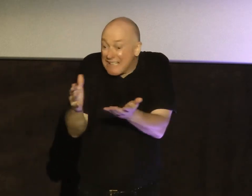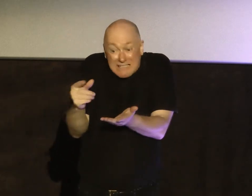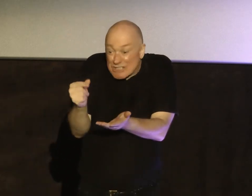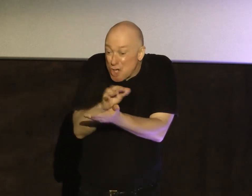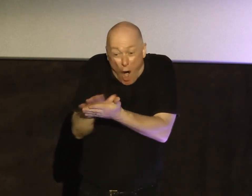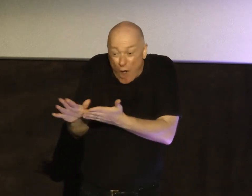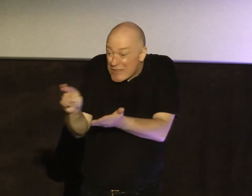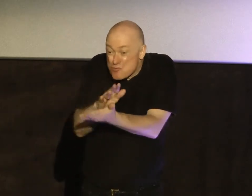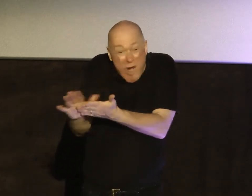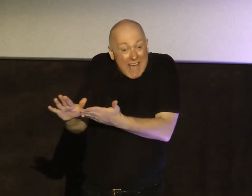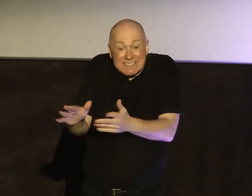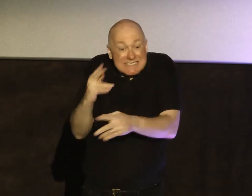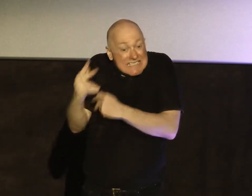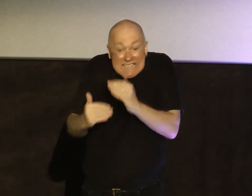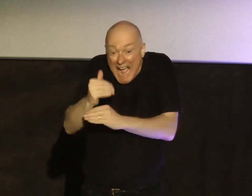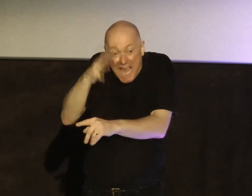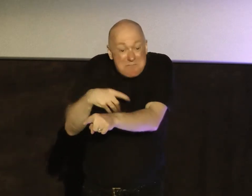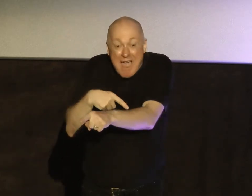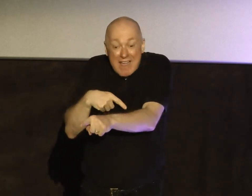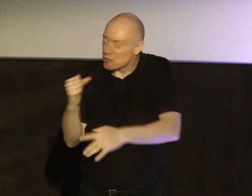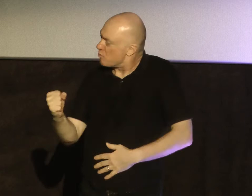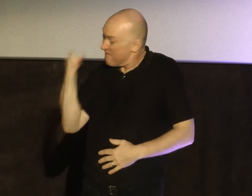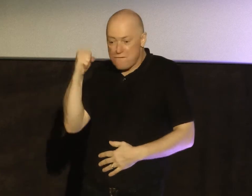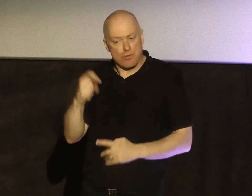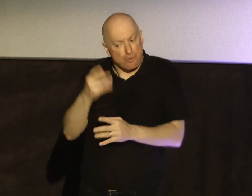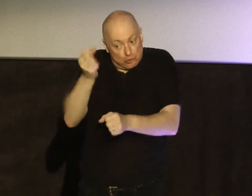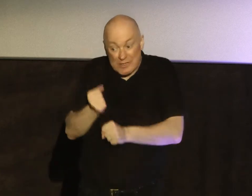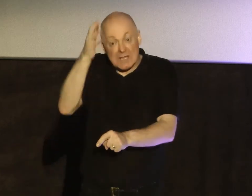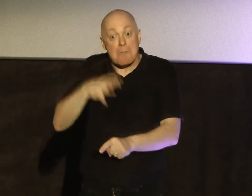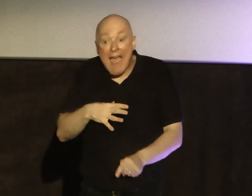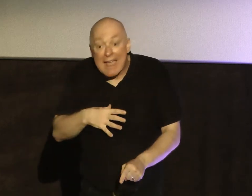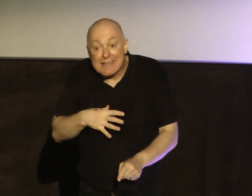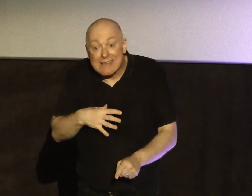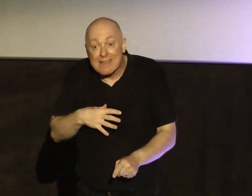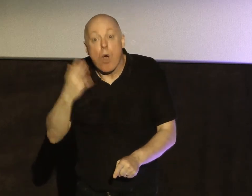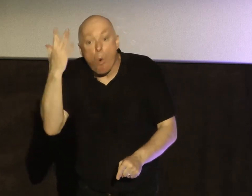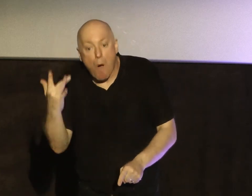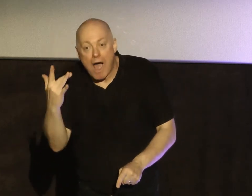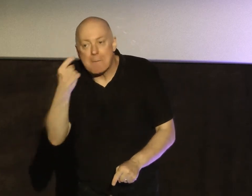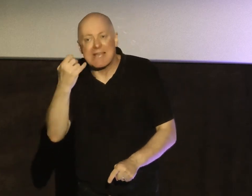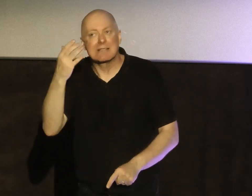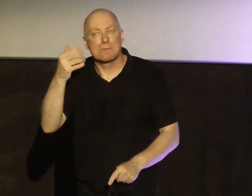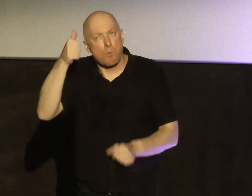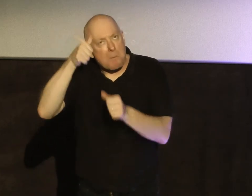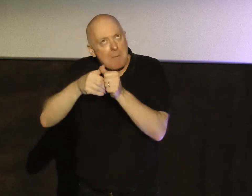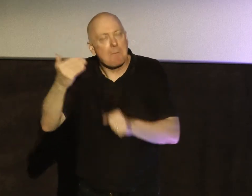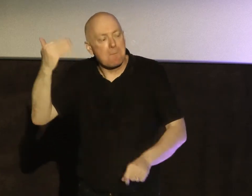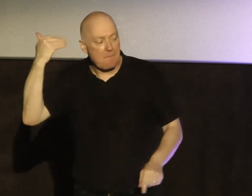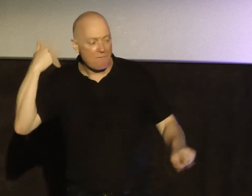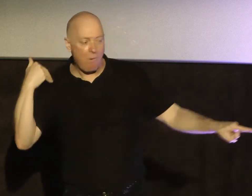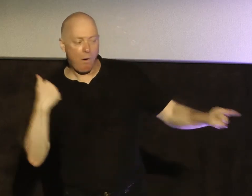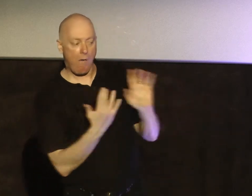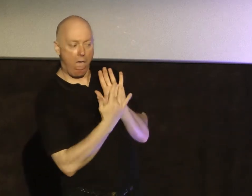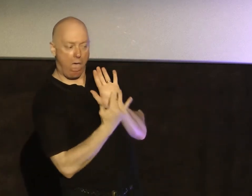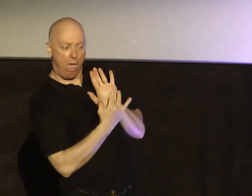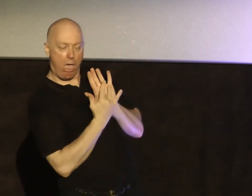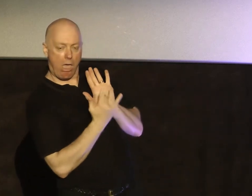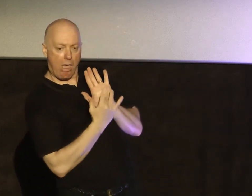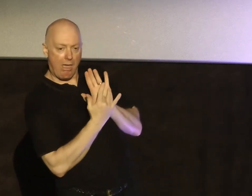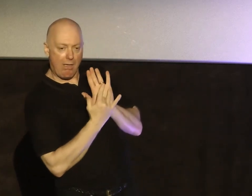righteous, no matter how kind the man, she refused to trust a man because of her past experiences. They always reminded her